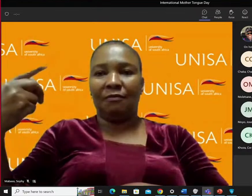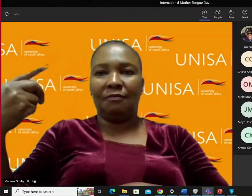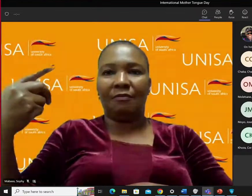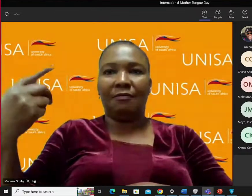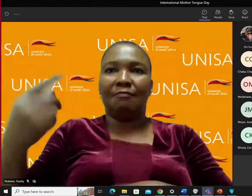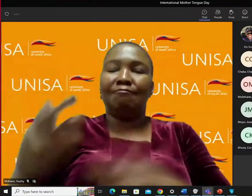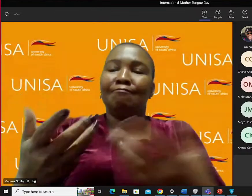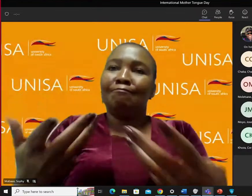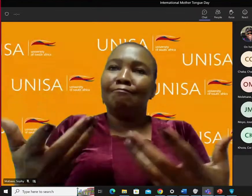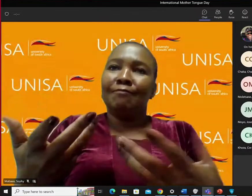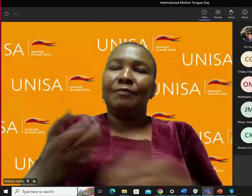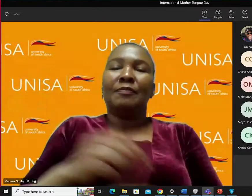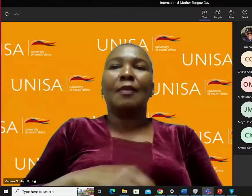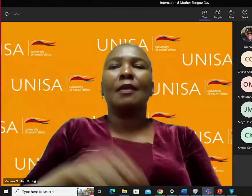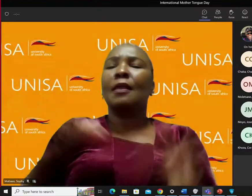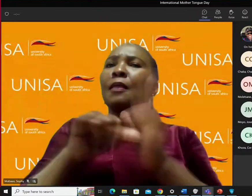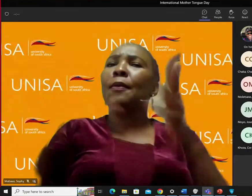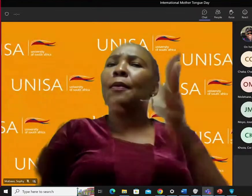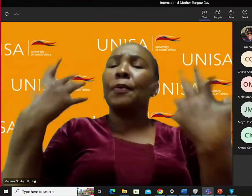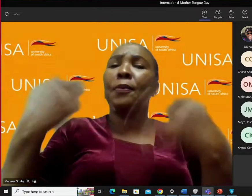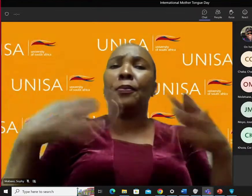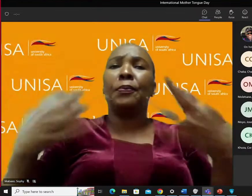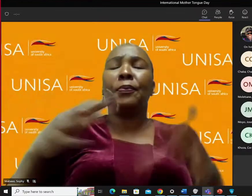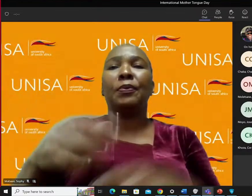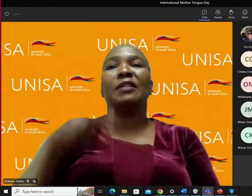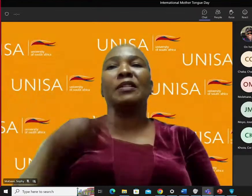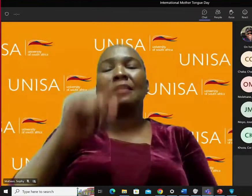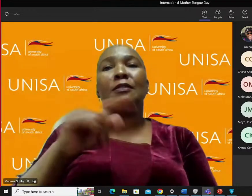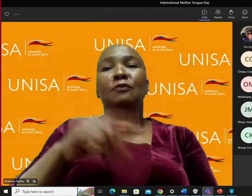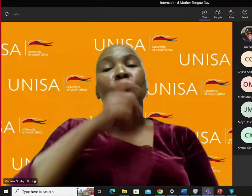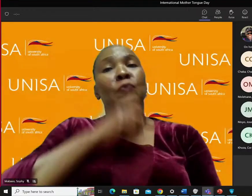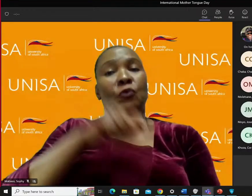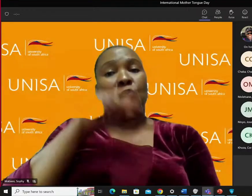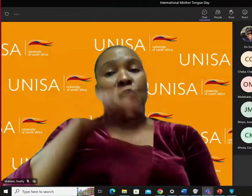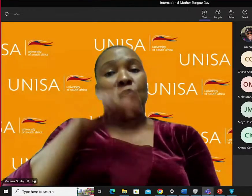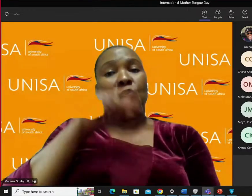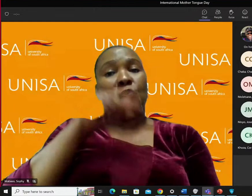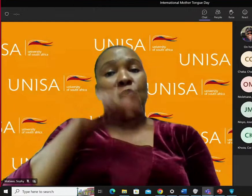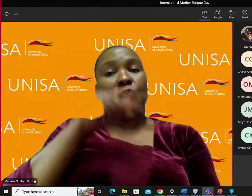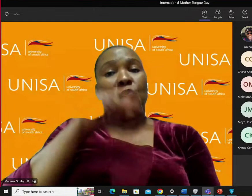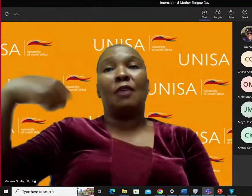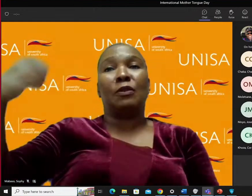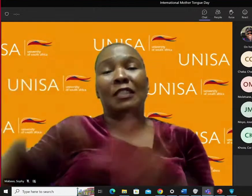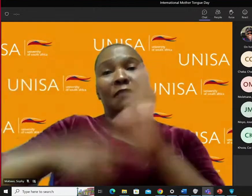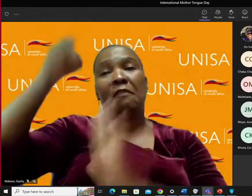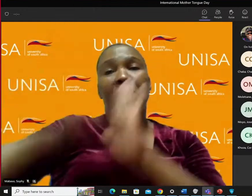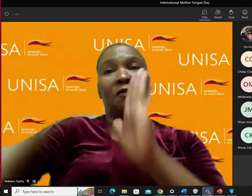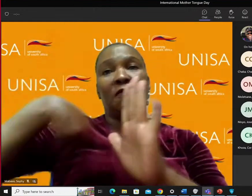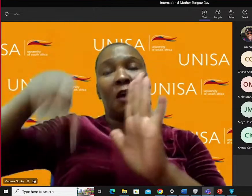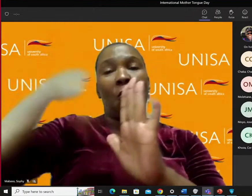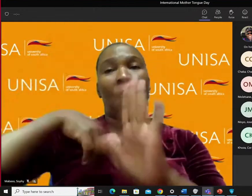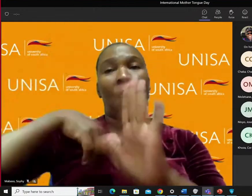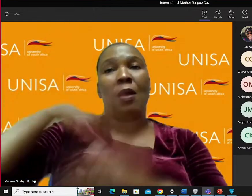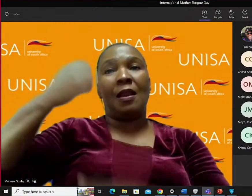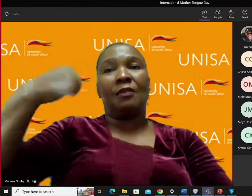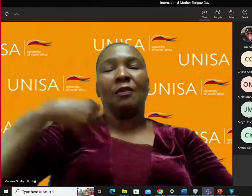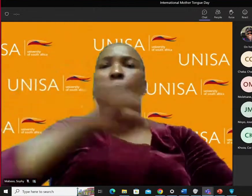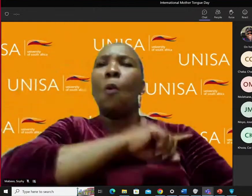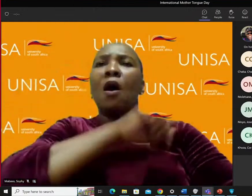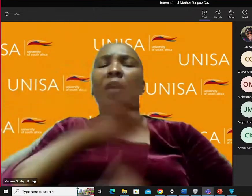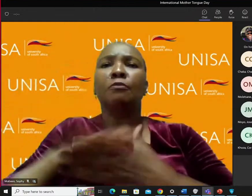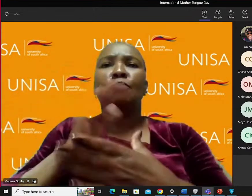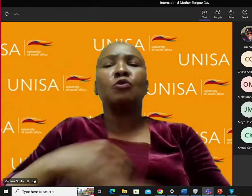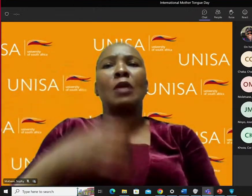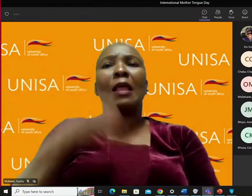So it's very important that we prioritize our languages, the development of our languages, so that we are able to